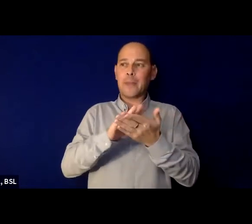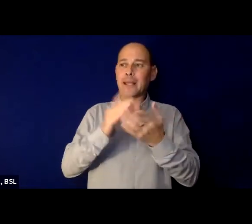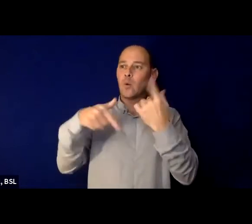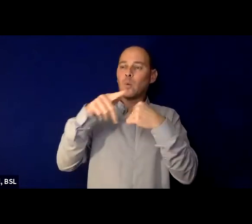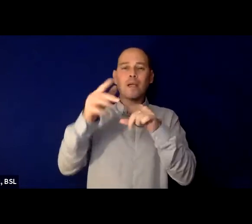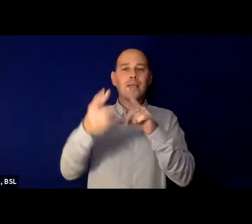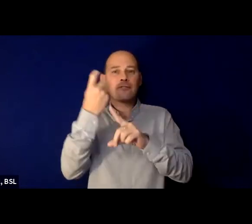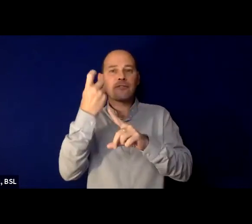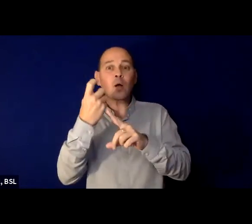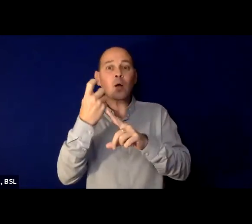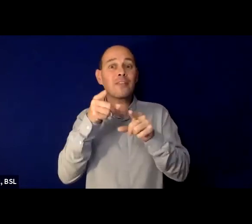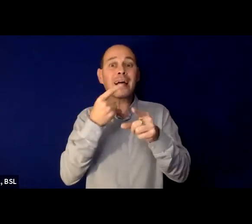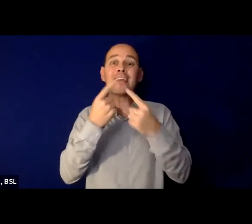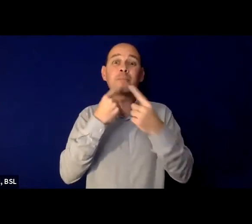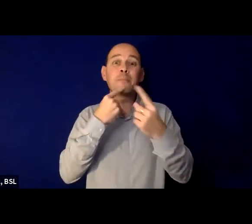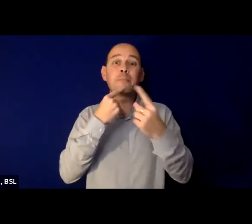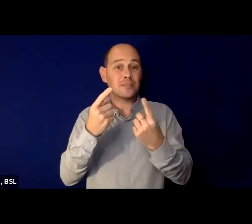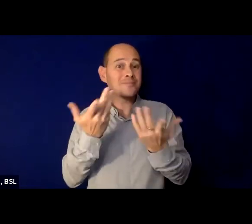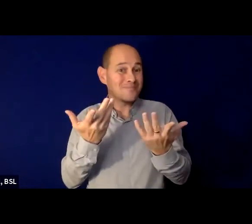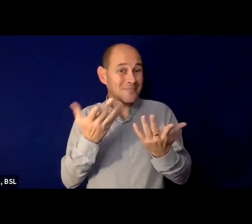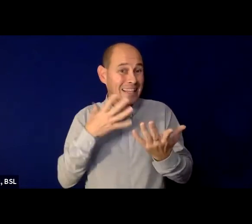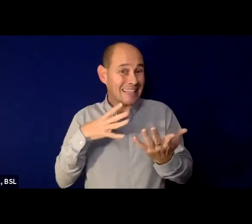we got from the assessment.